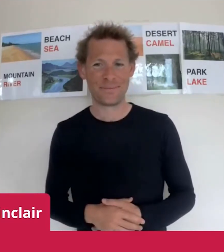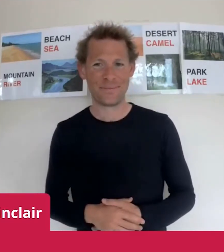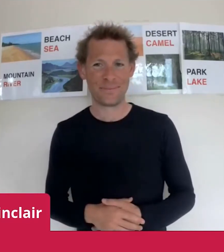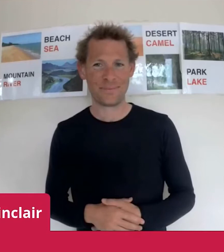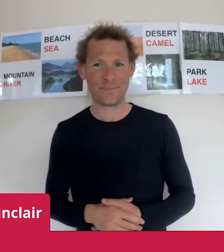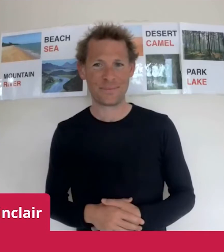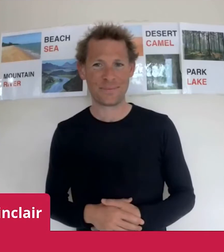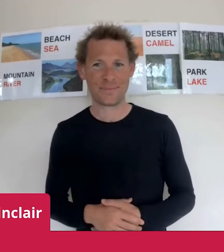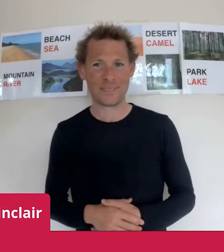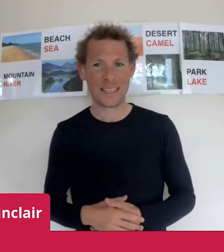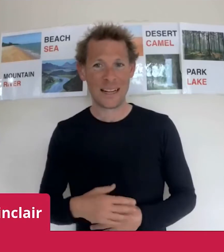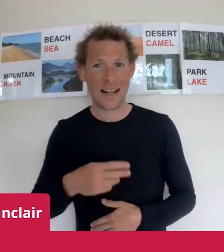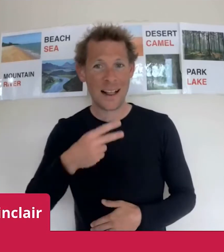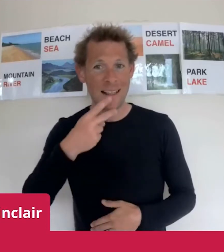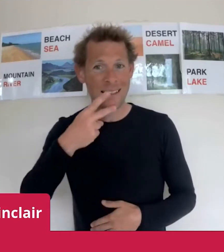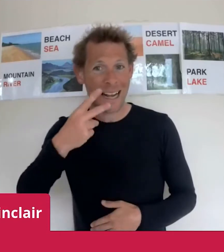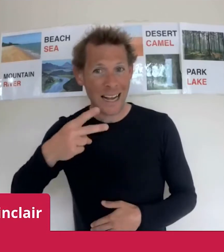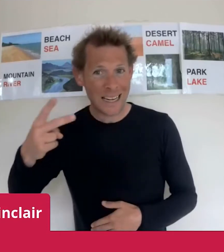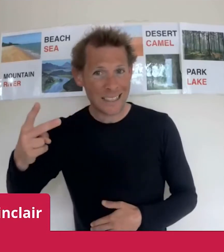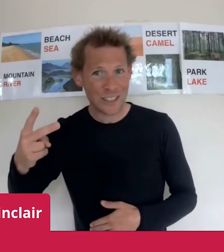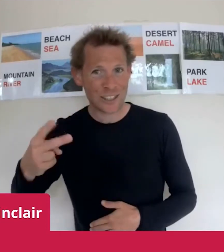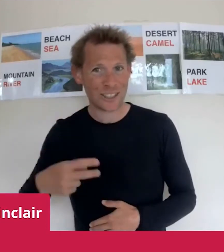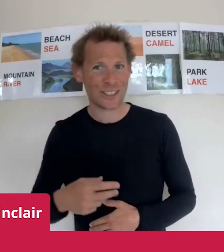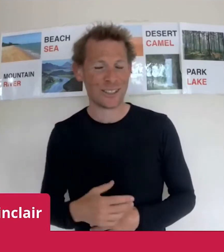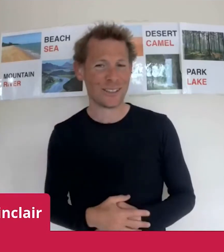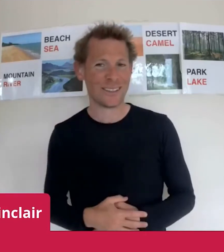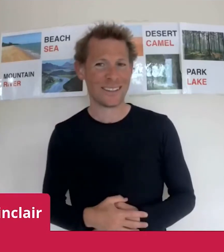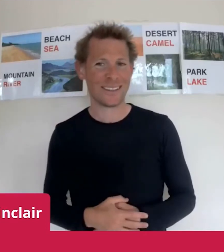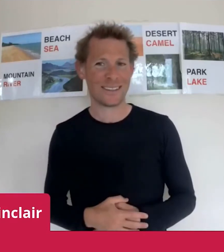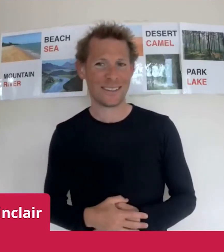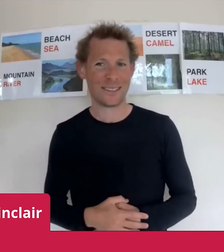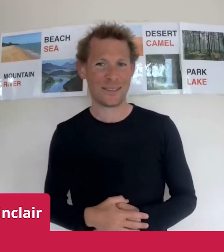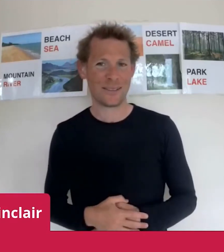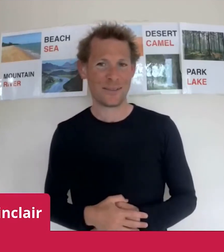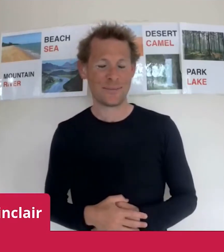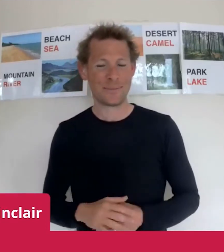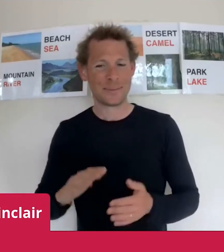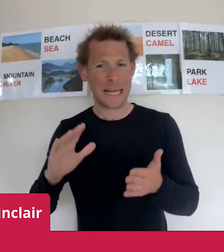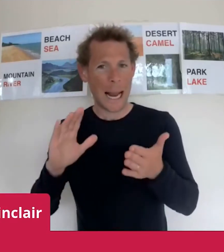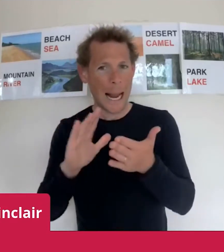And the answer